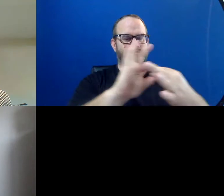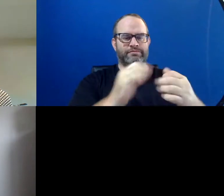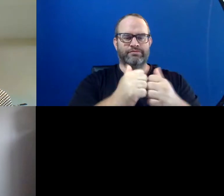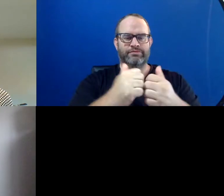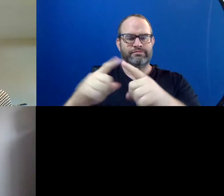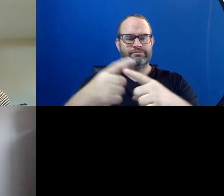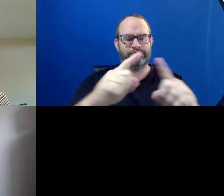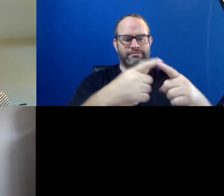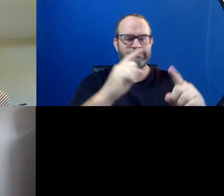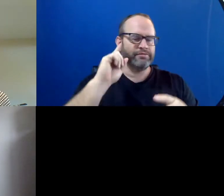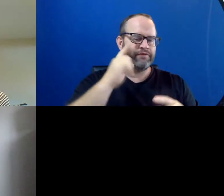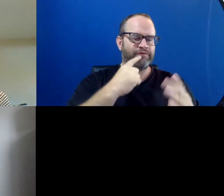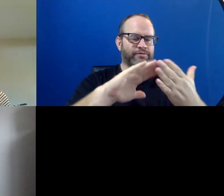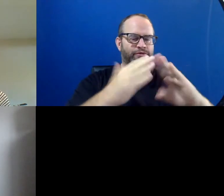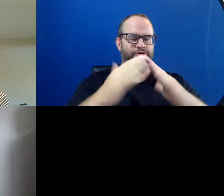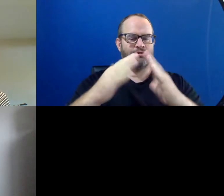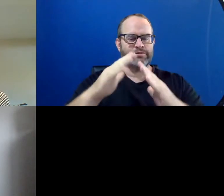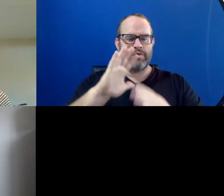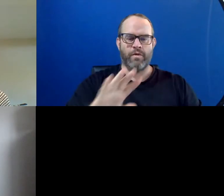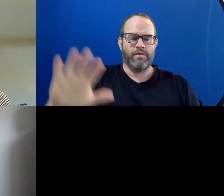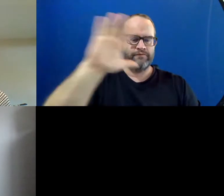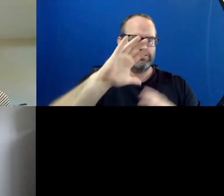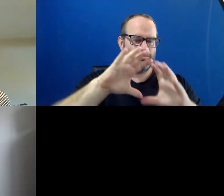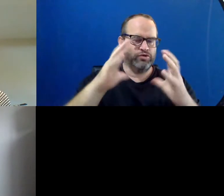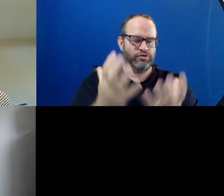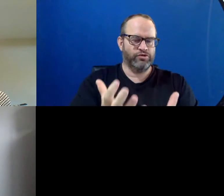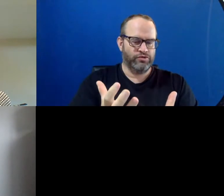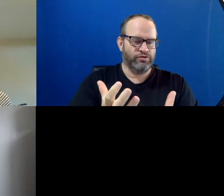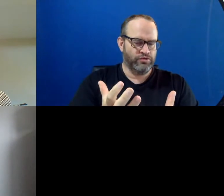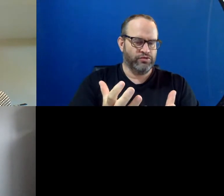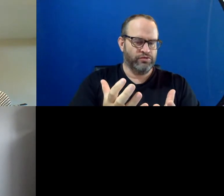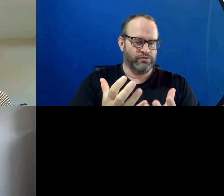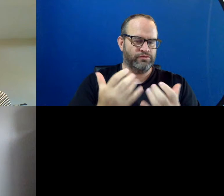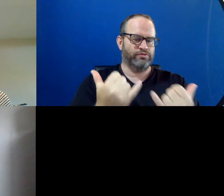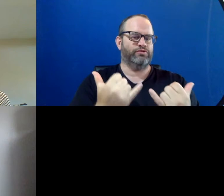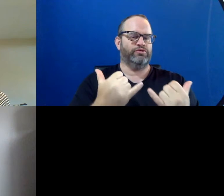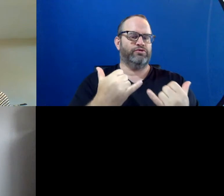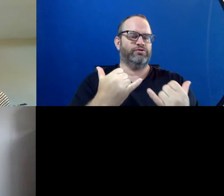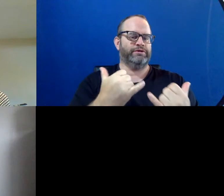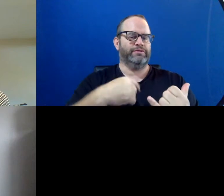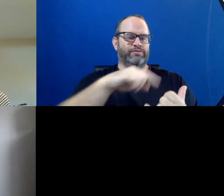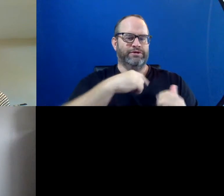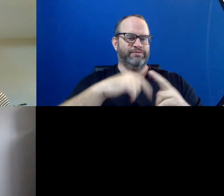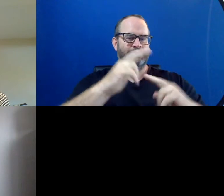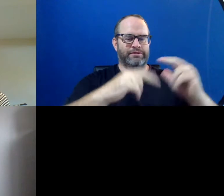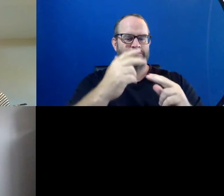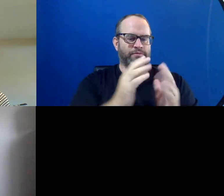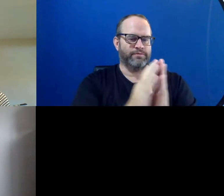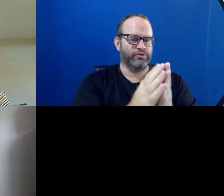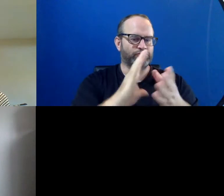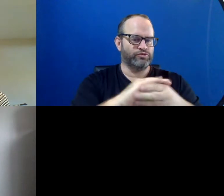Yes, I just want to add this is a wonderful project, and we've been able to network with so many different deaf communities all over the